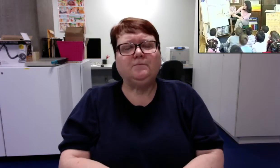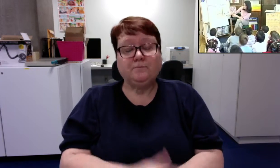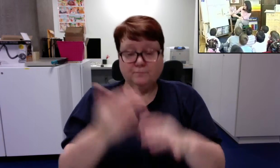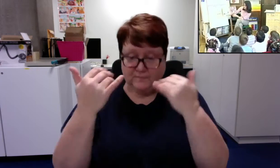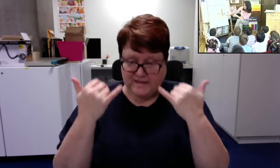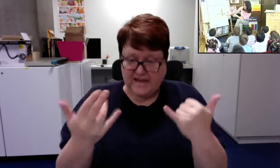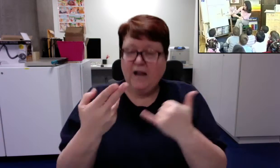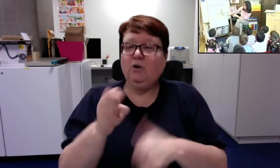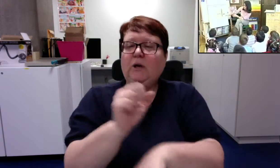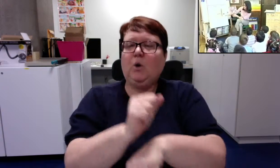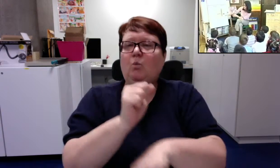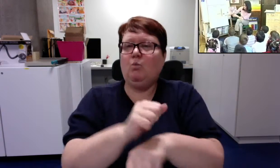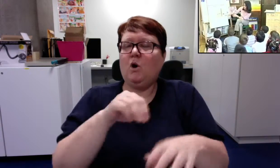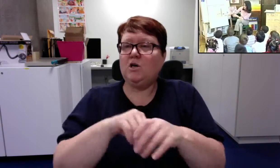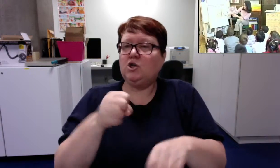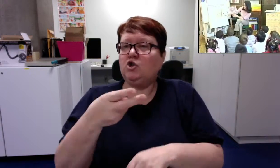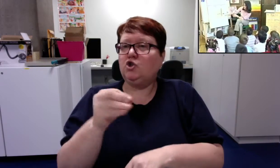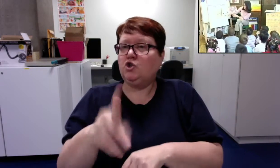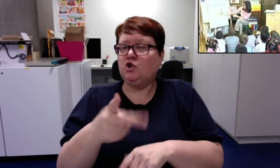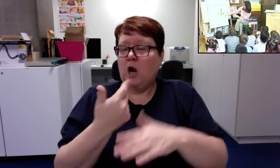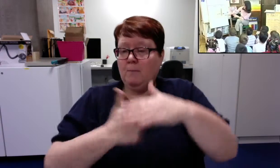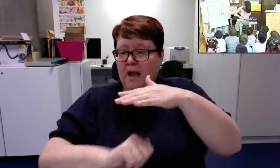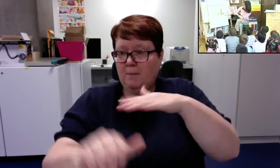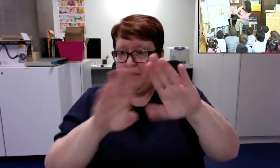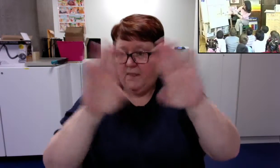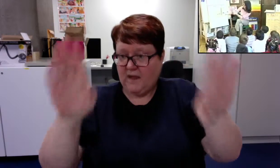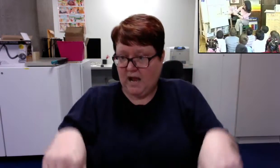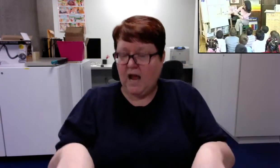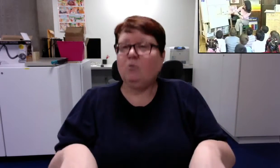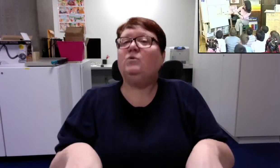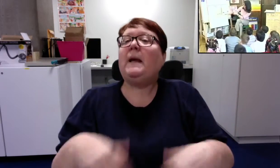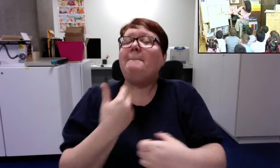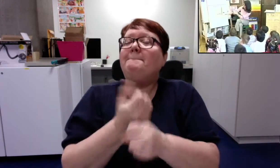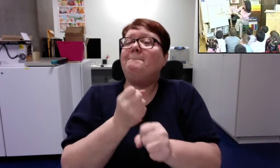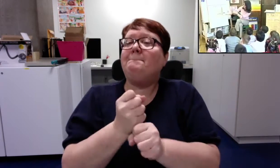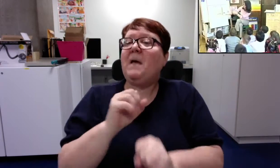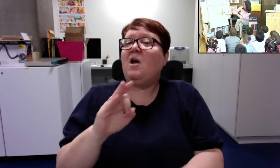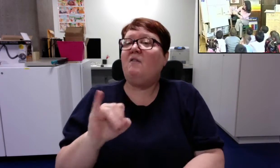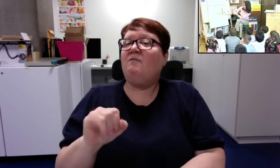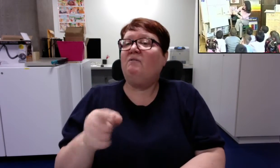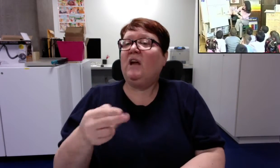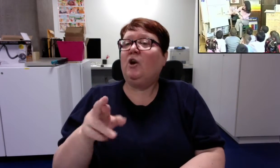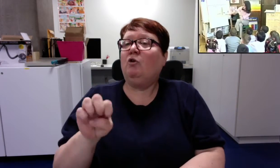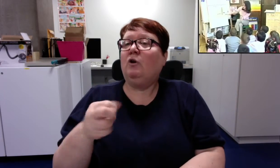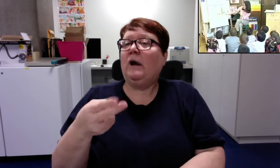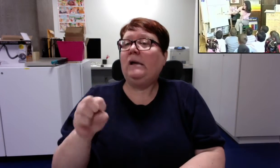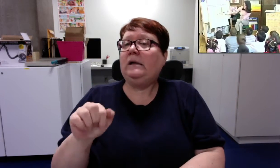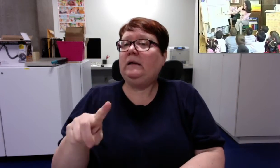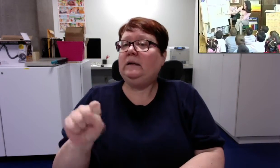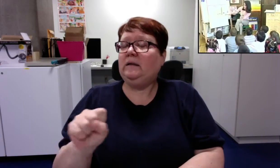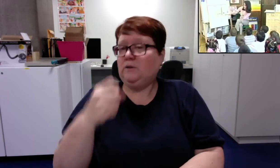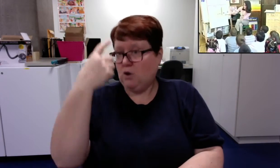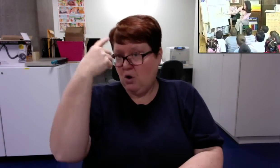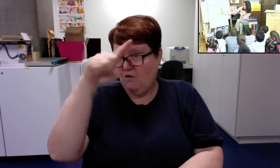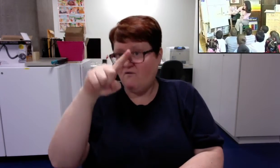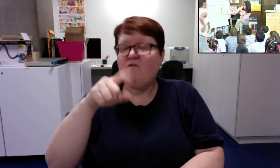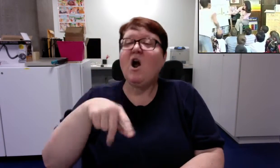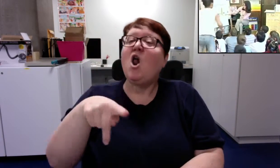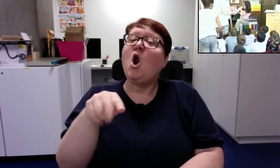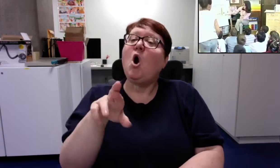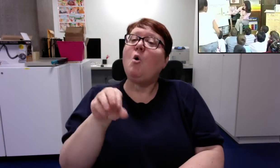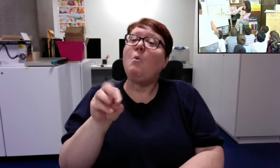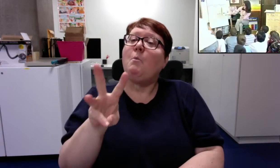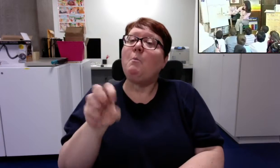Now, he worked in the shop at the bottom of the house, making figureheads for the prows